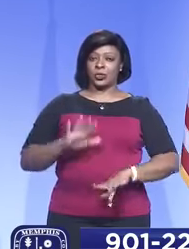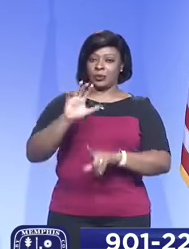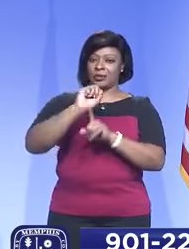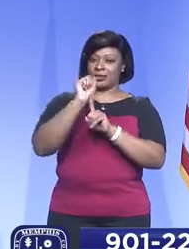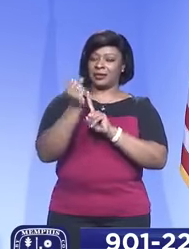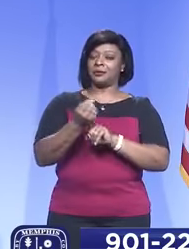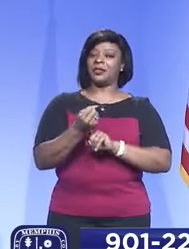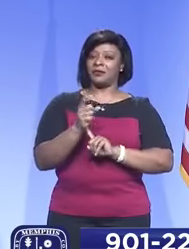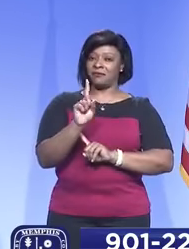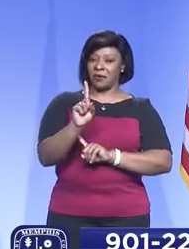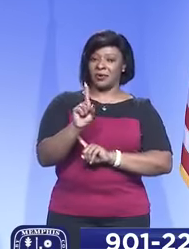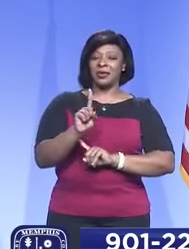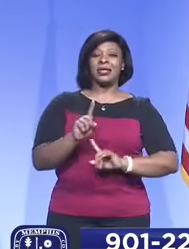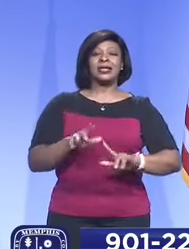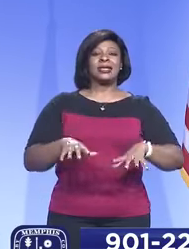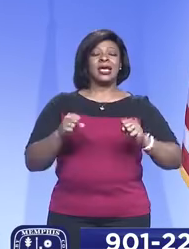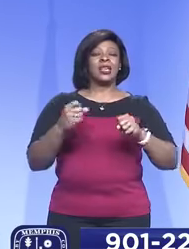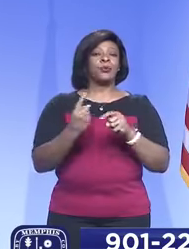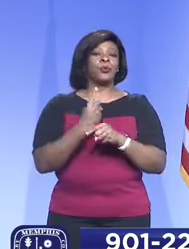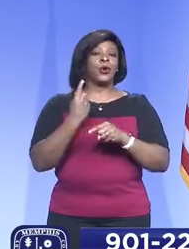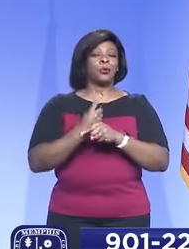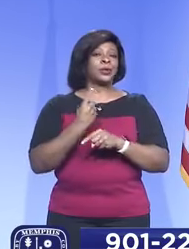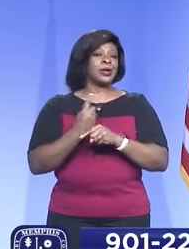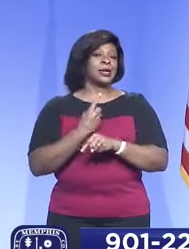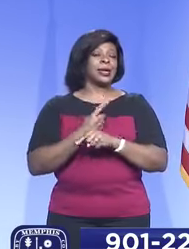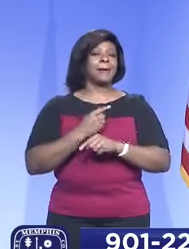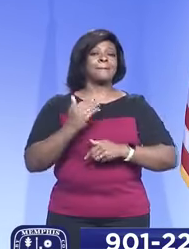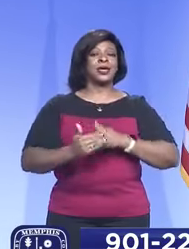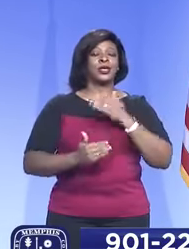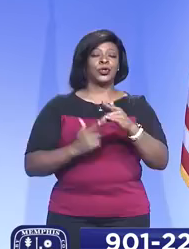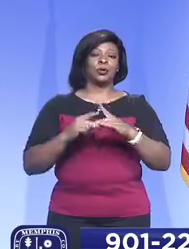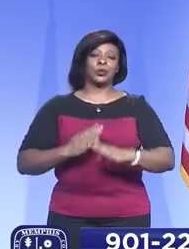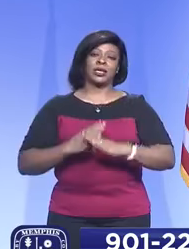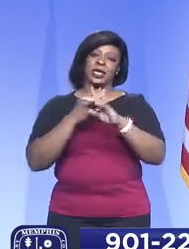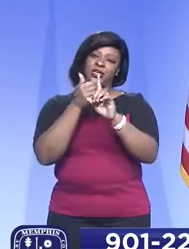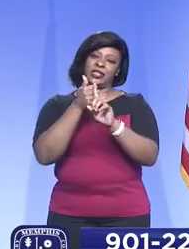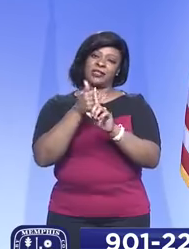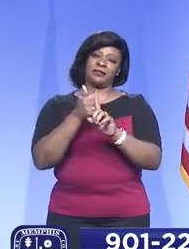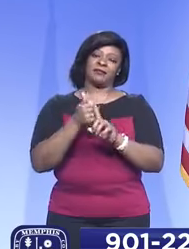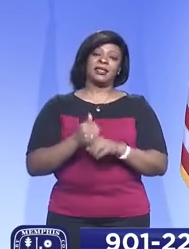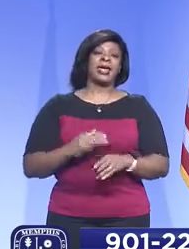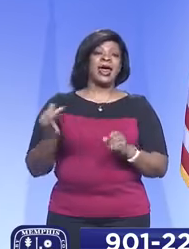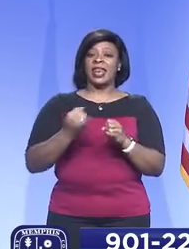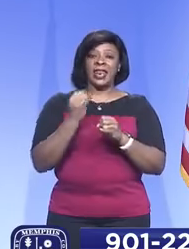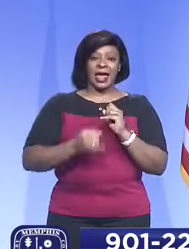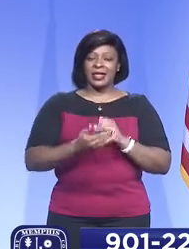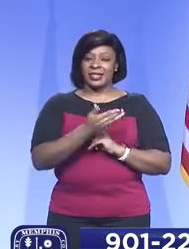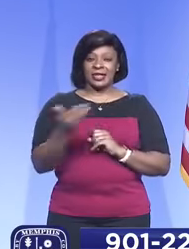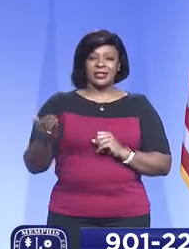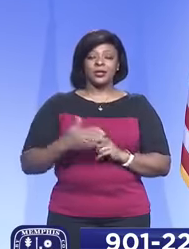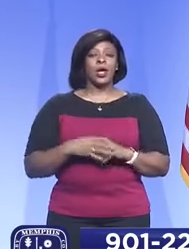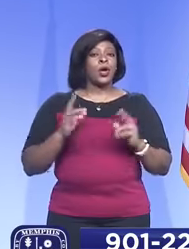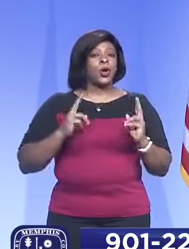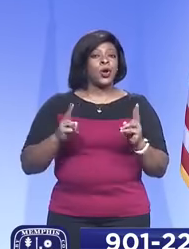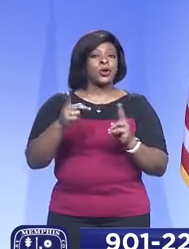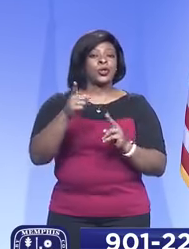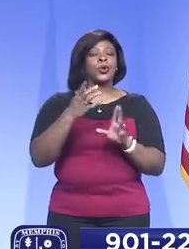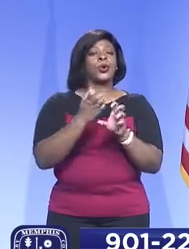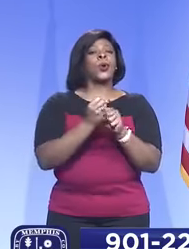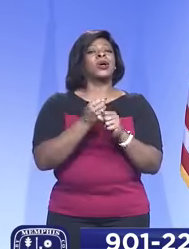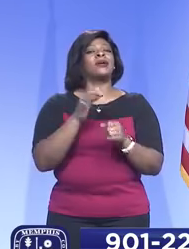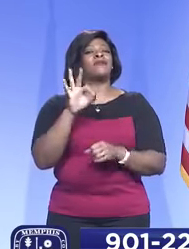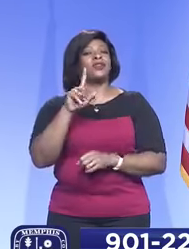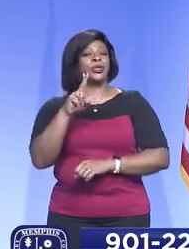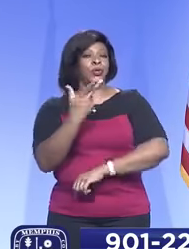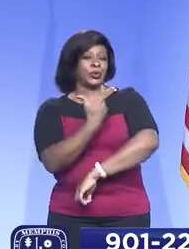situation and take the appropriate measures to protect yourself. Last thing is to urge you to get your flu shot.